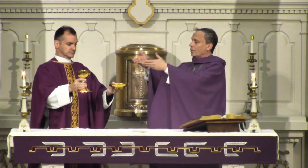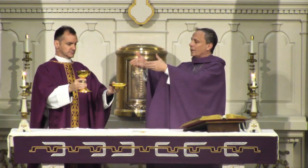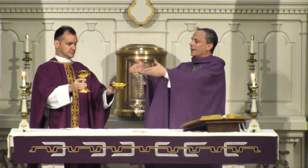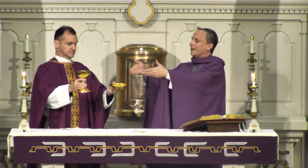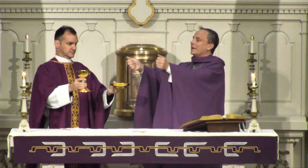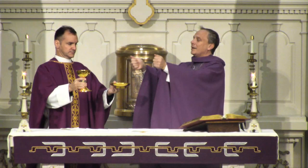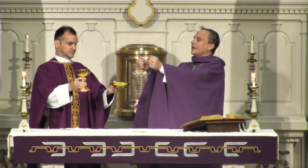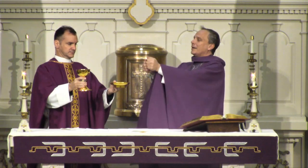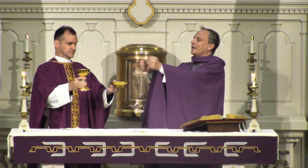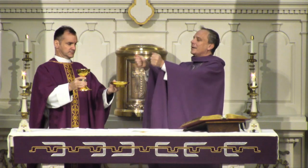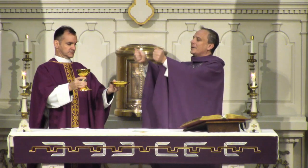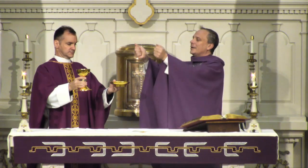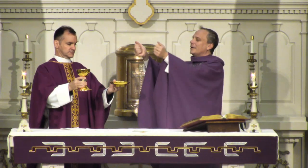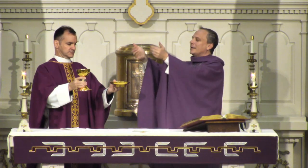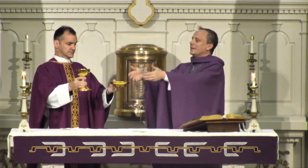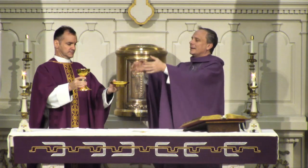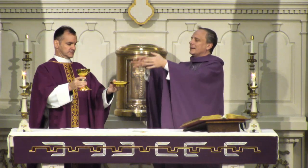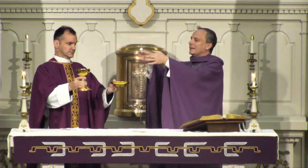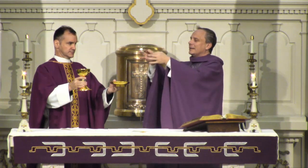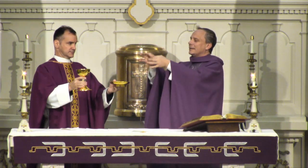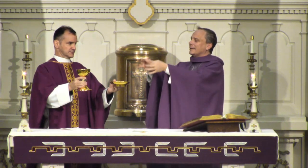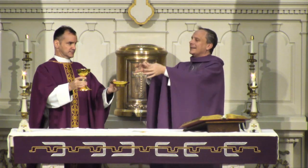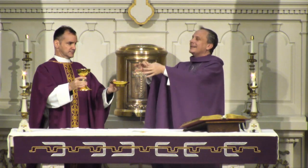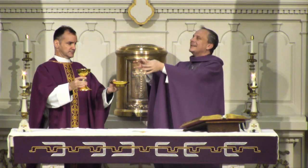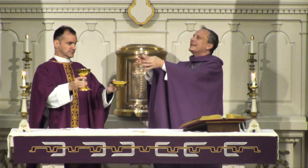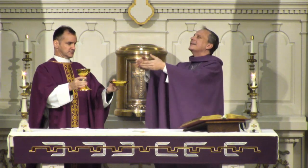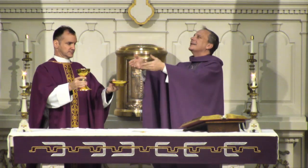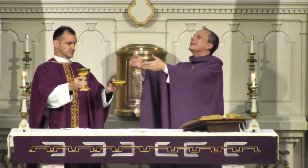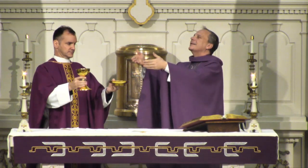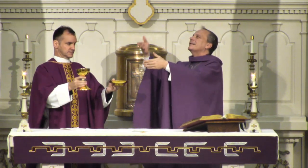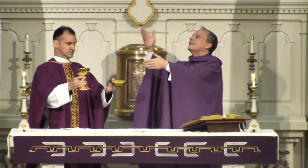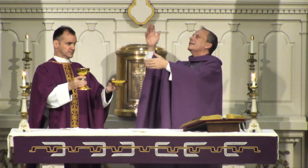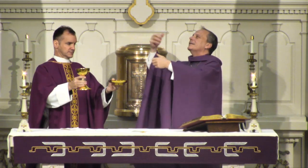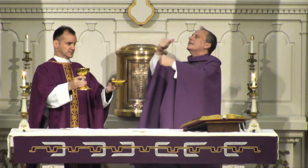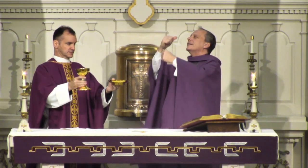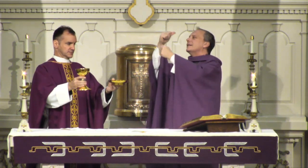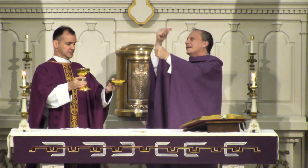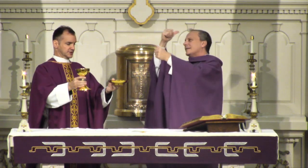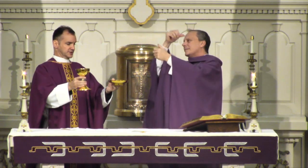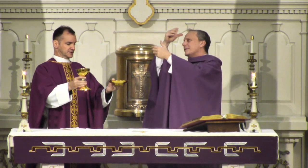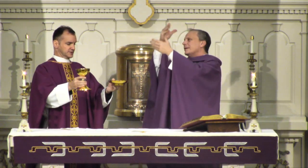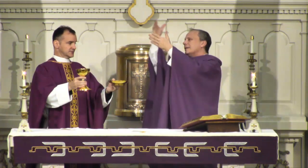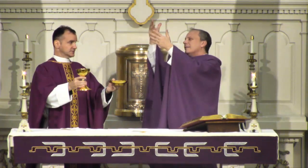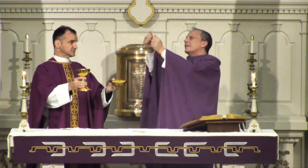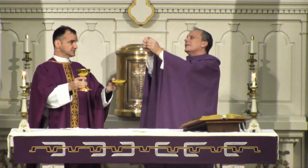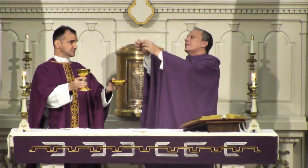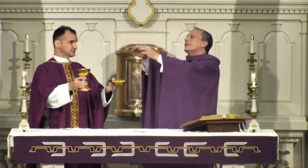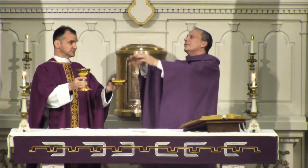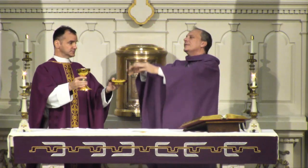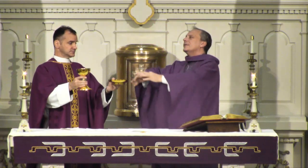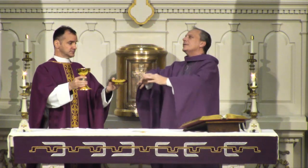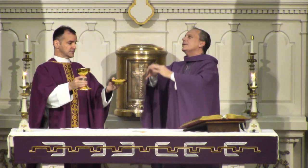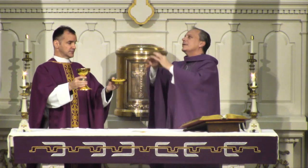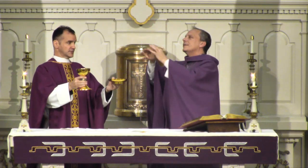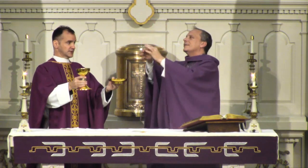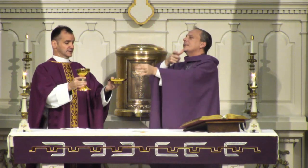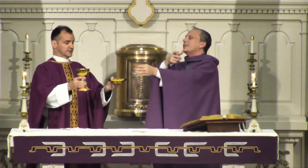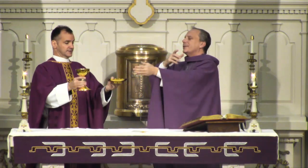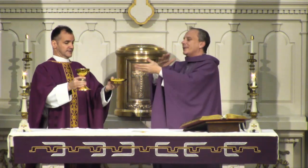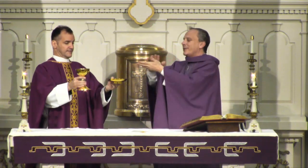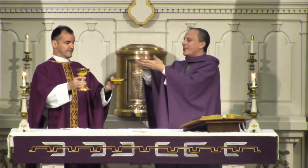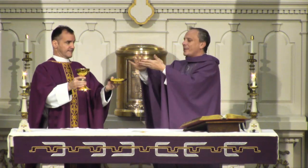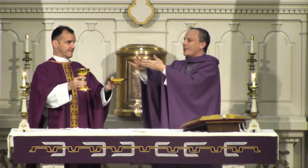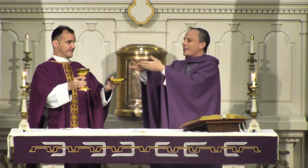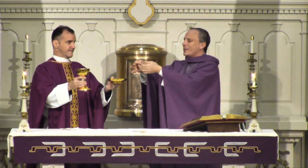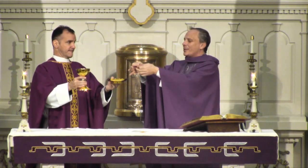Through him and with him and in him, O God, Almighty Father, in the unity of